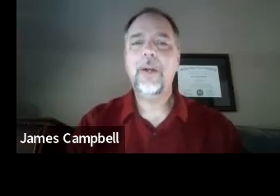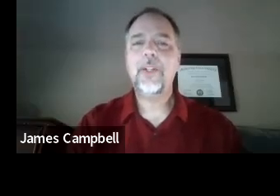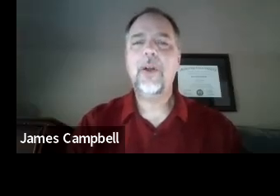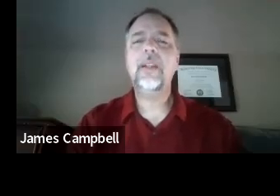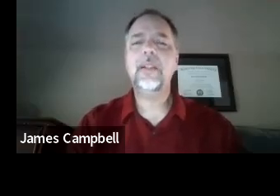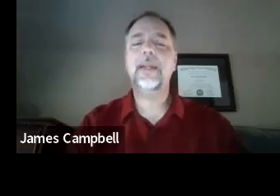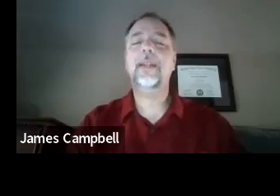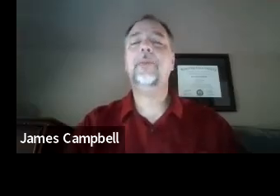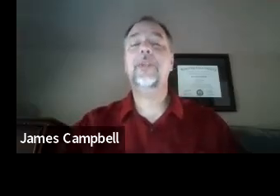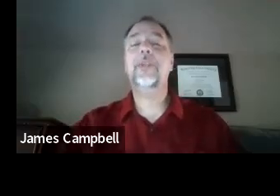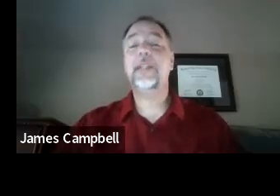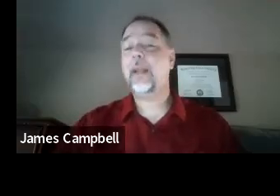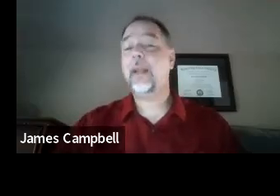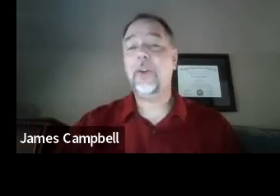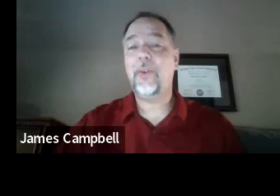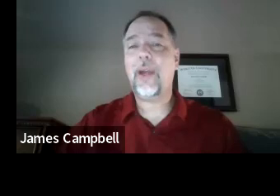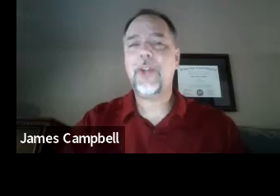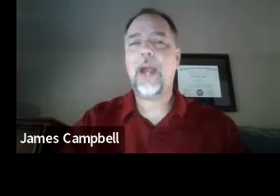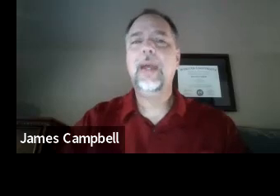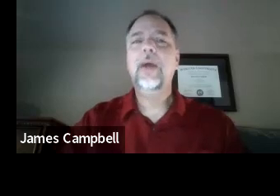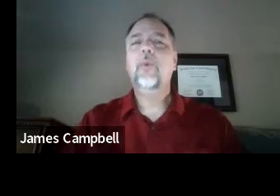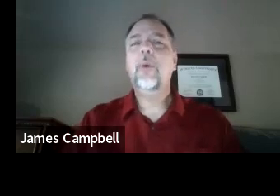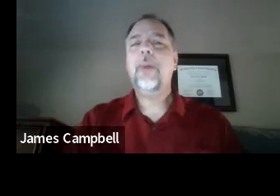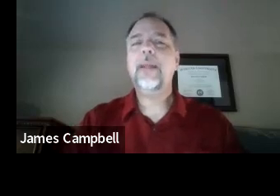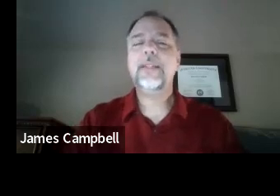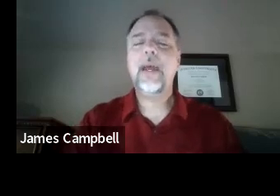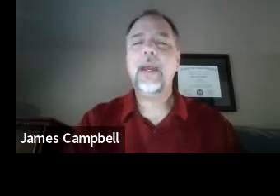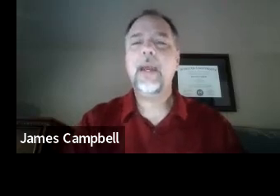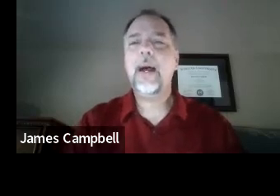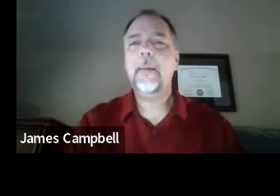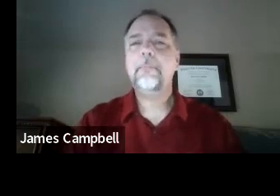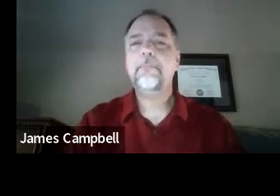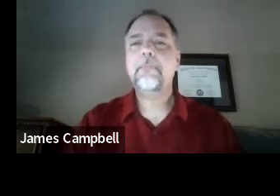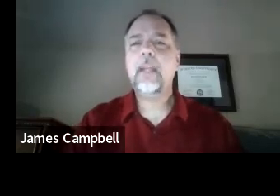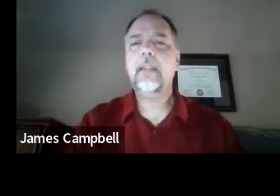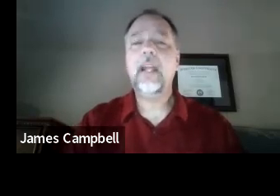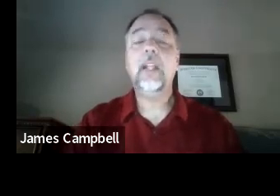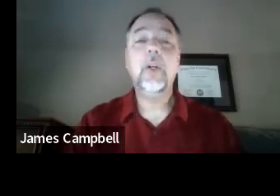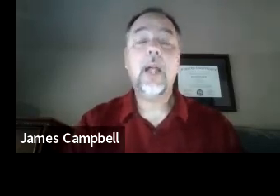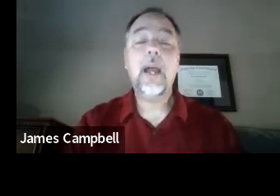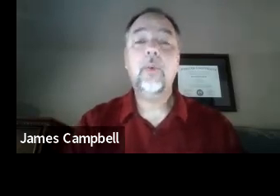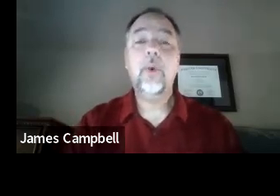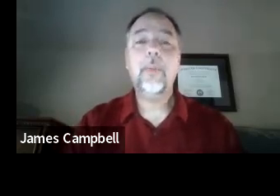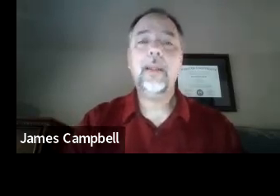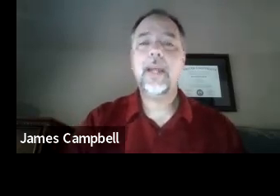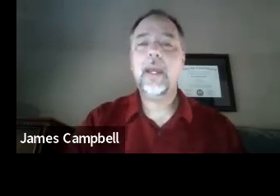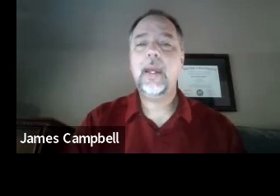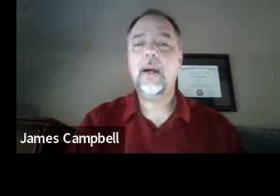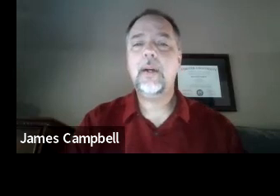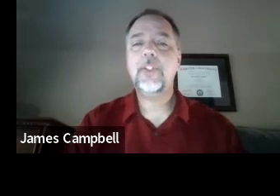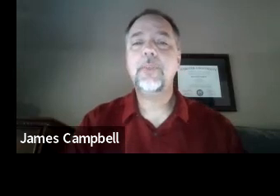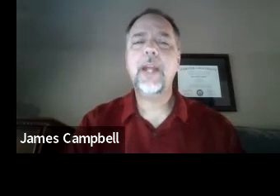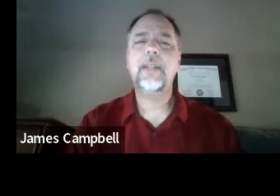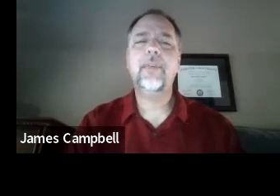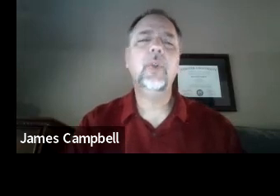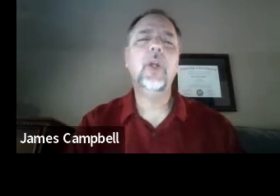Very much so. Let's get a little more detailed. I think you're on the right track. What might they say they look like? What might they say